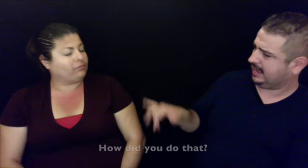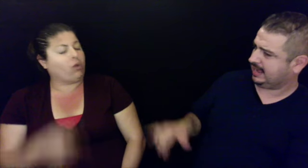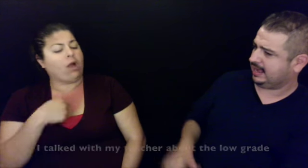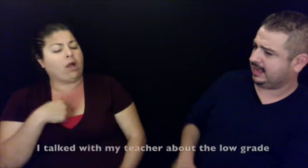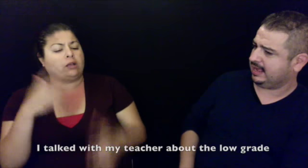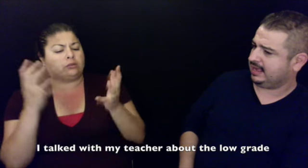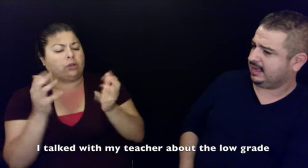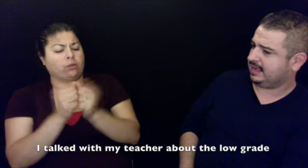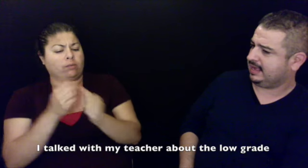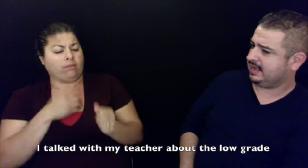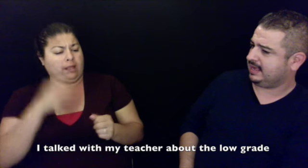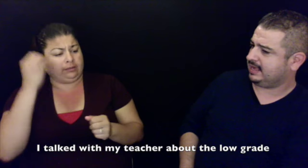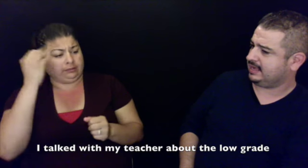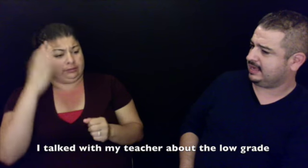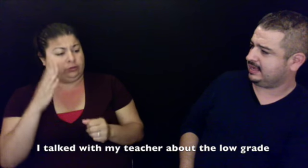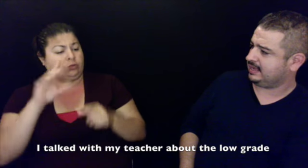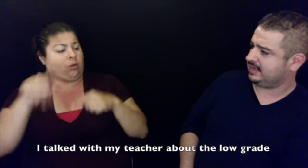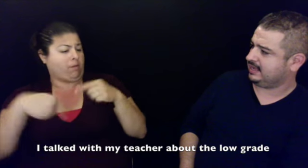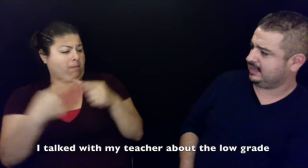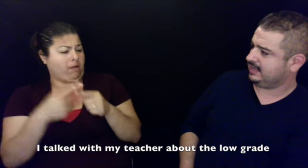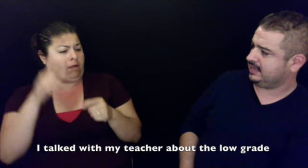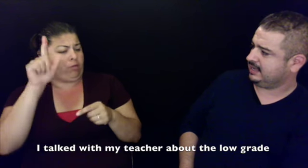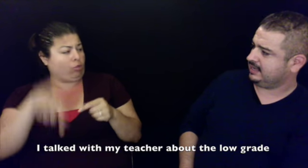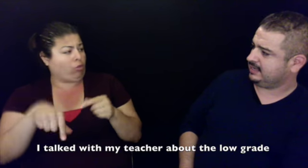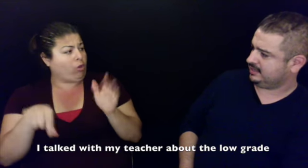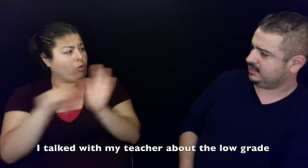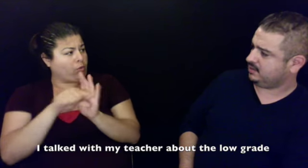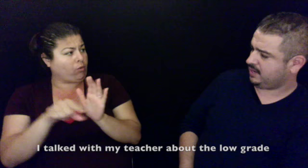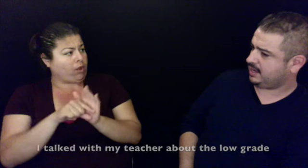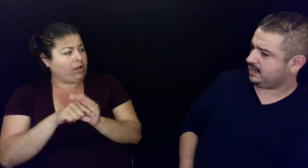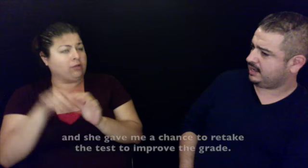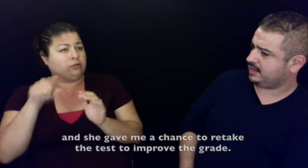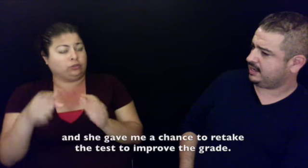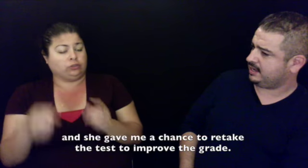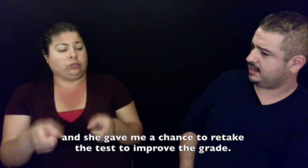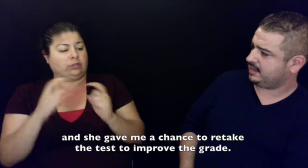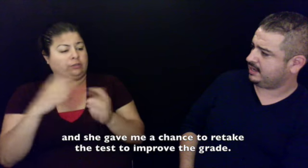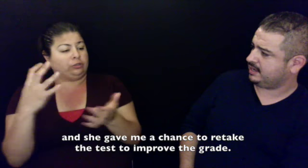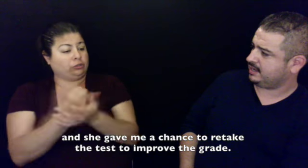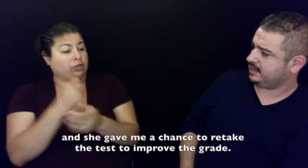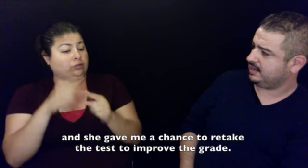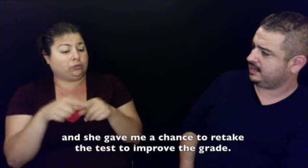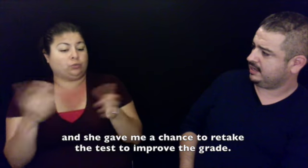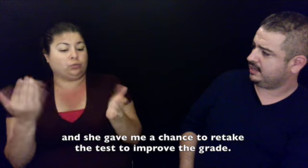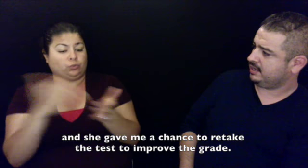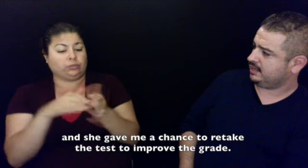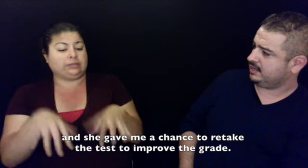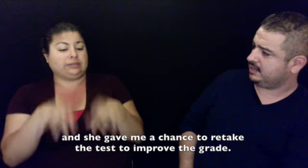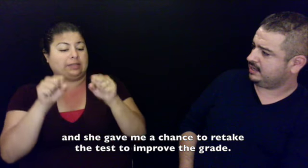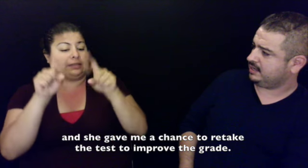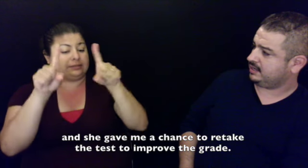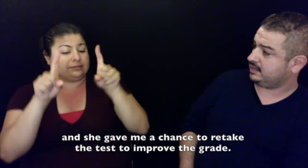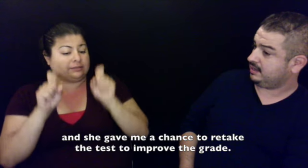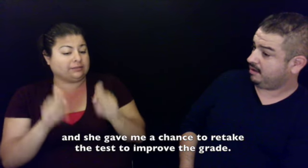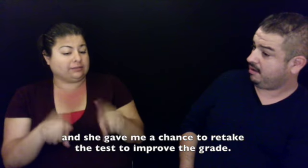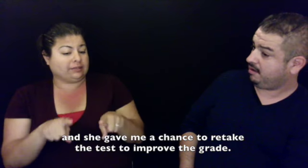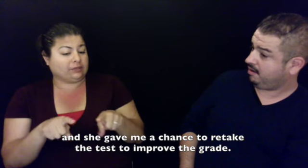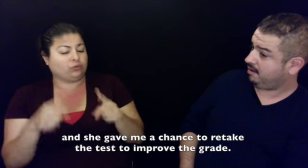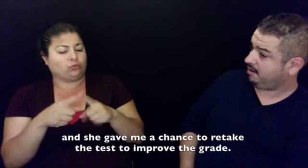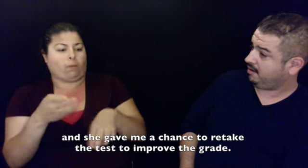that? Well, I talked with my teacher about the low grade, and she gave me a chance to retake the test to improve the